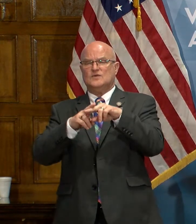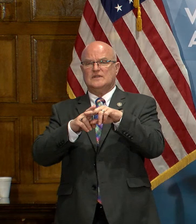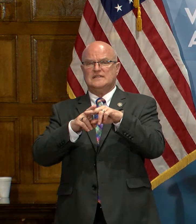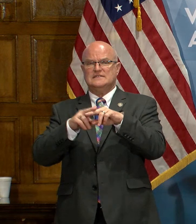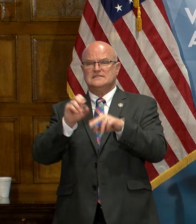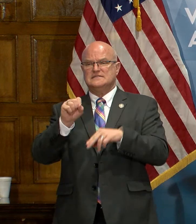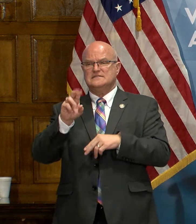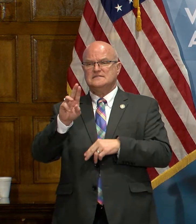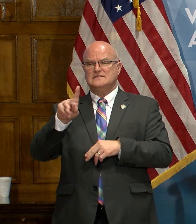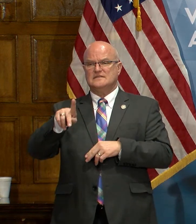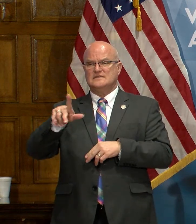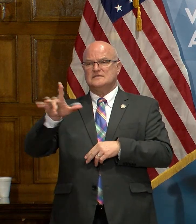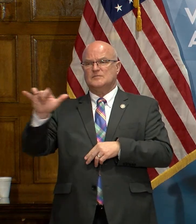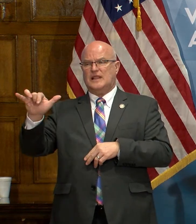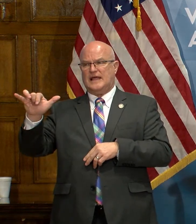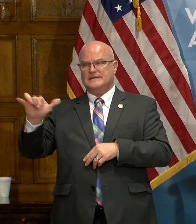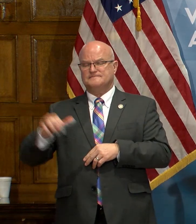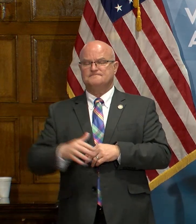supply?